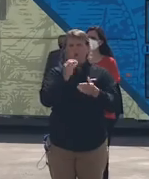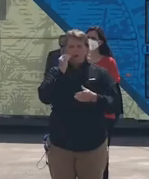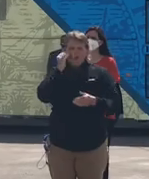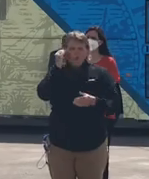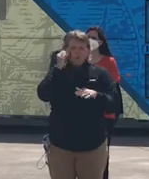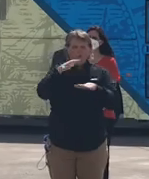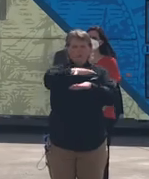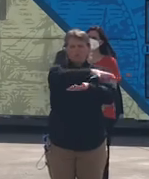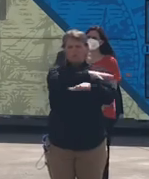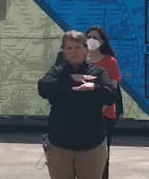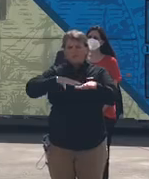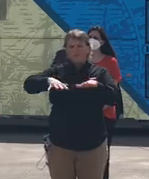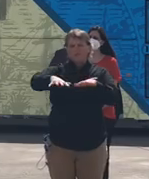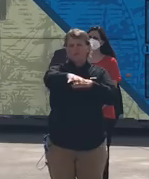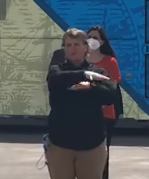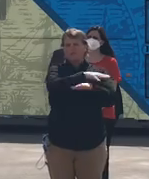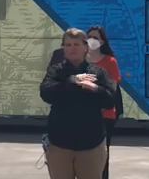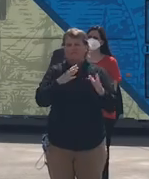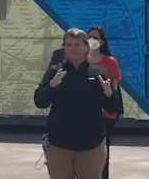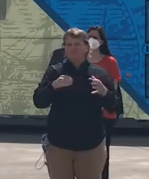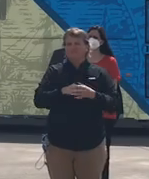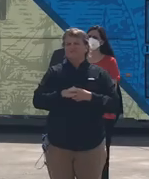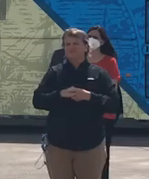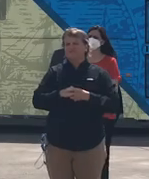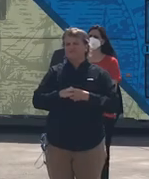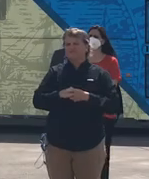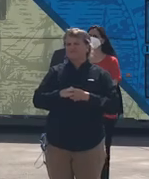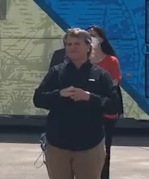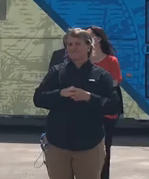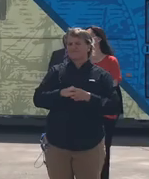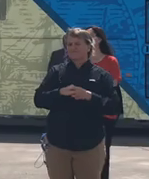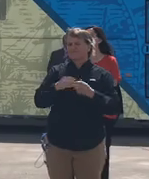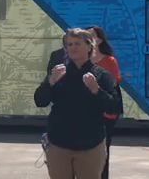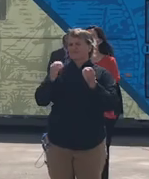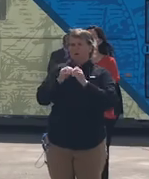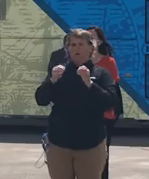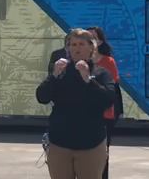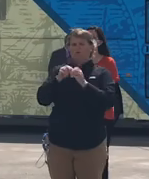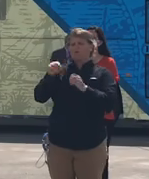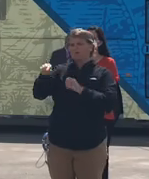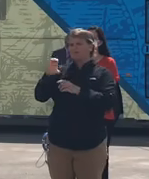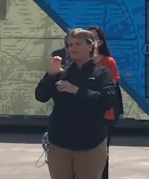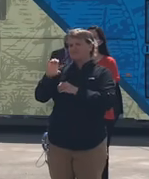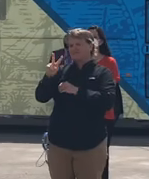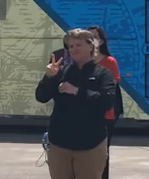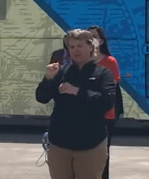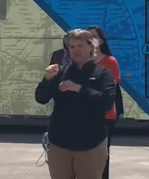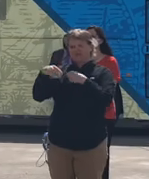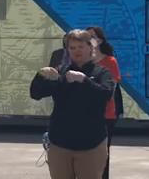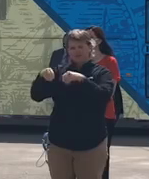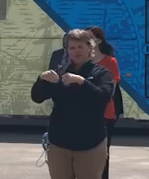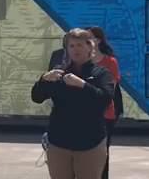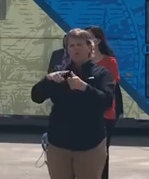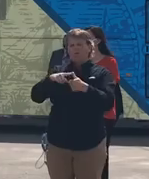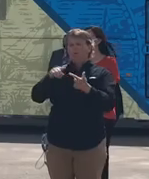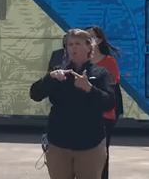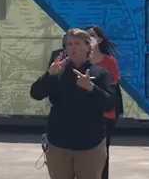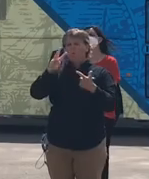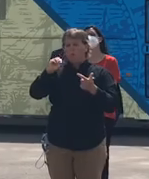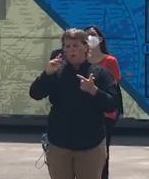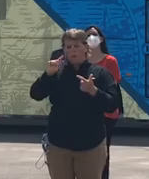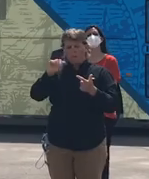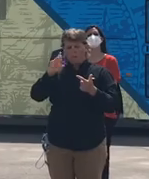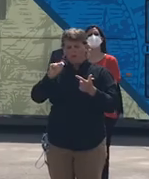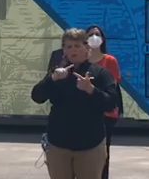to roll out some more, and Walmart is also going to roll out some more as well. Before we came out here, we went through in